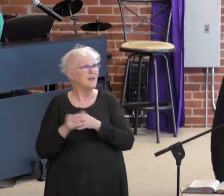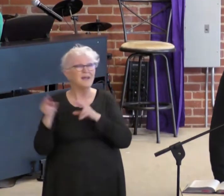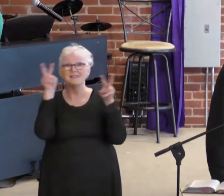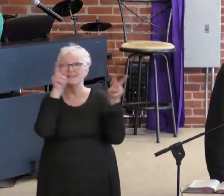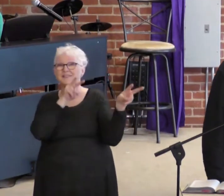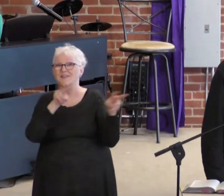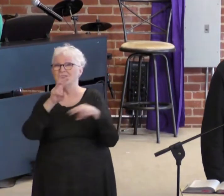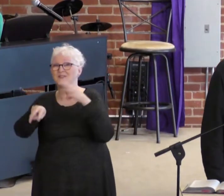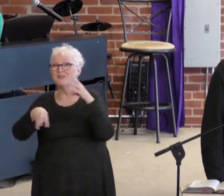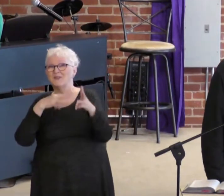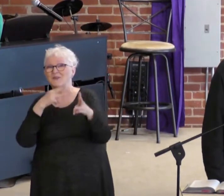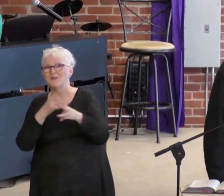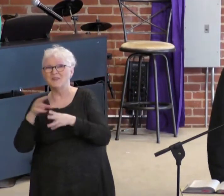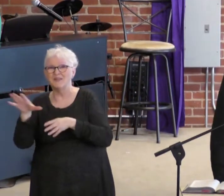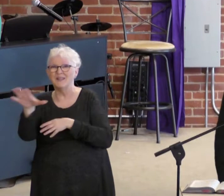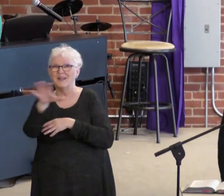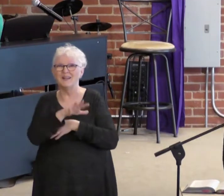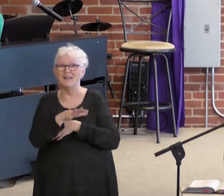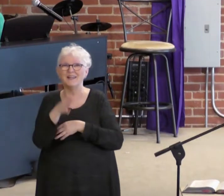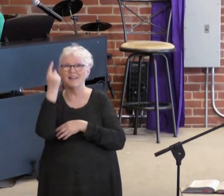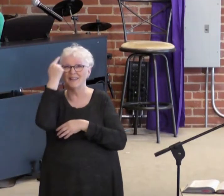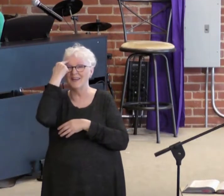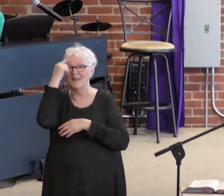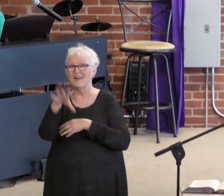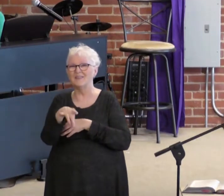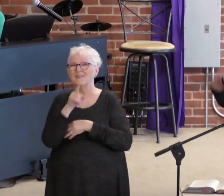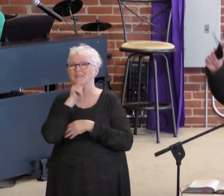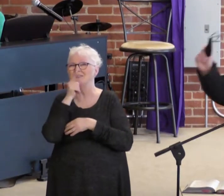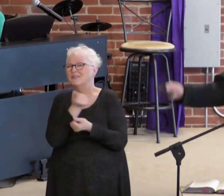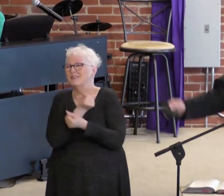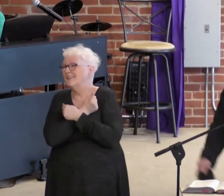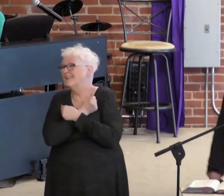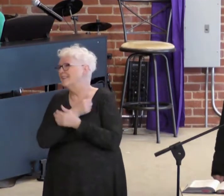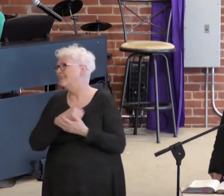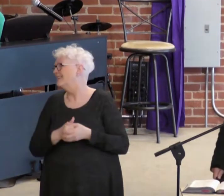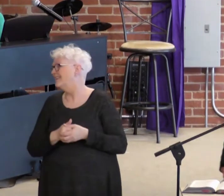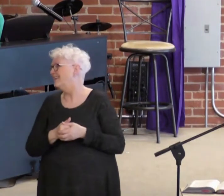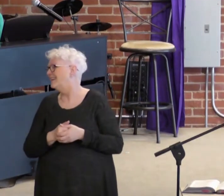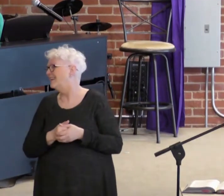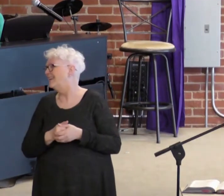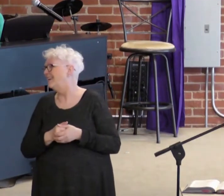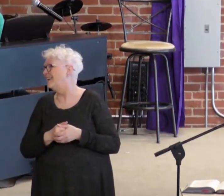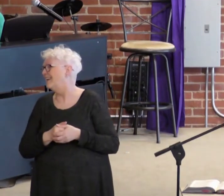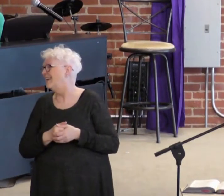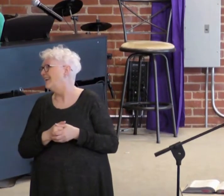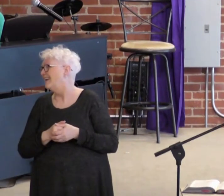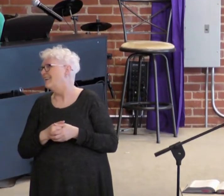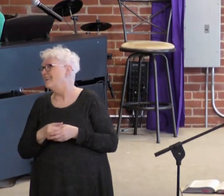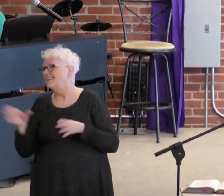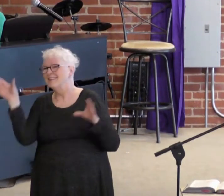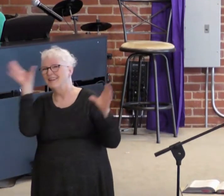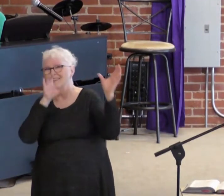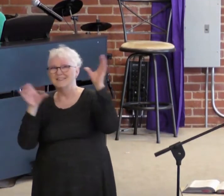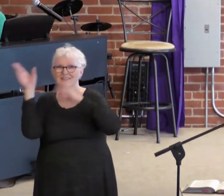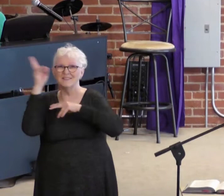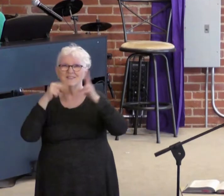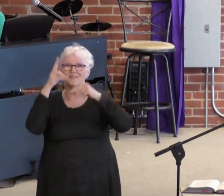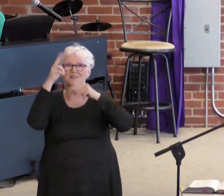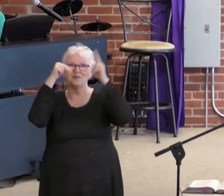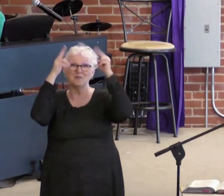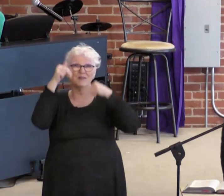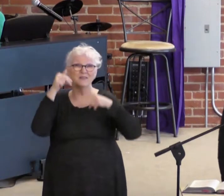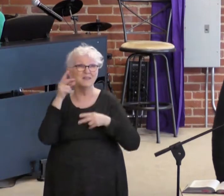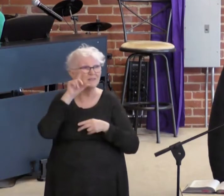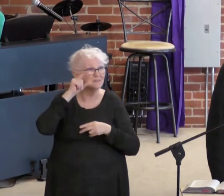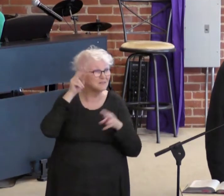over and thought I'd found true love. You remember that? Well, they searched the place over looking for those keys.